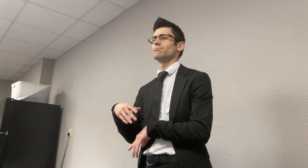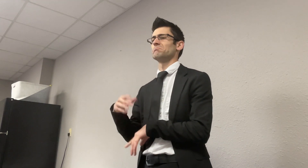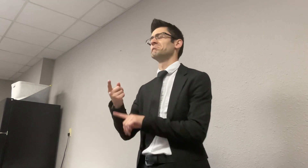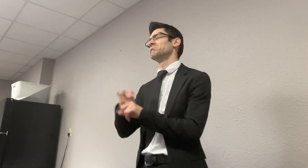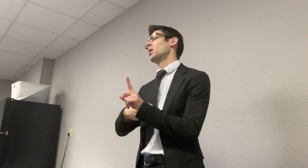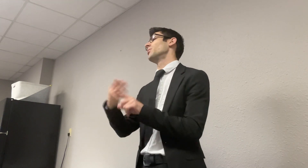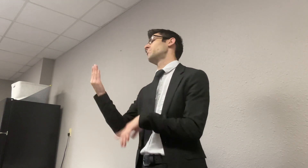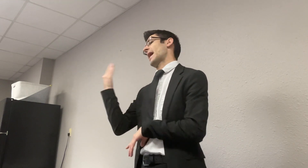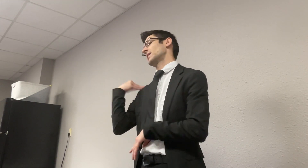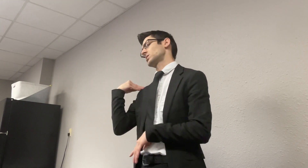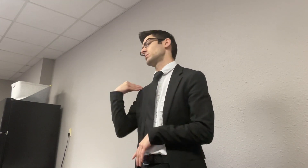Month past.